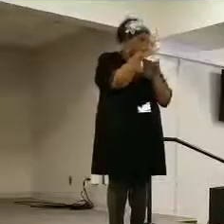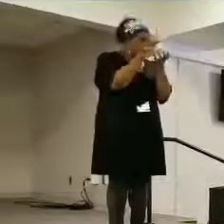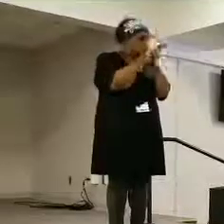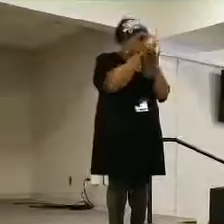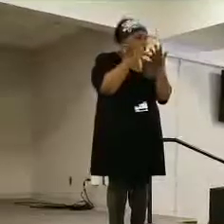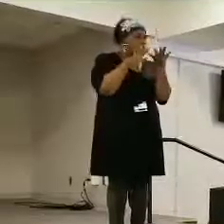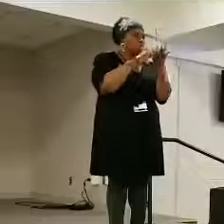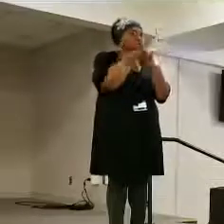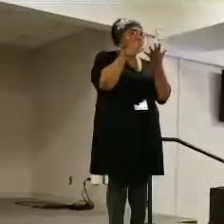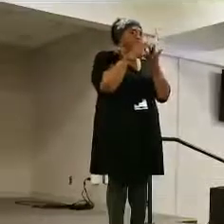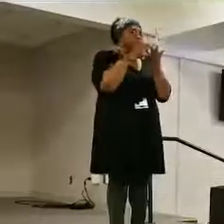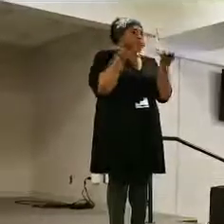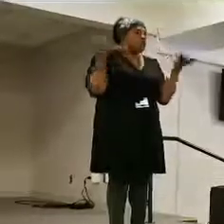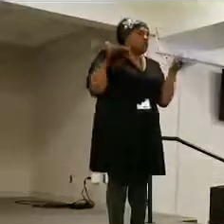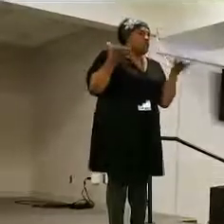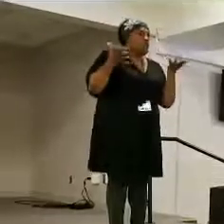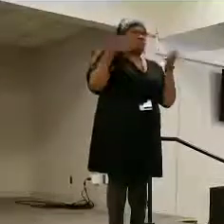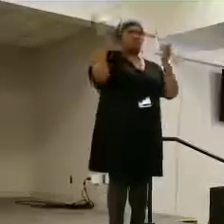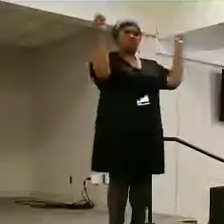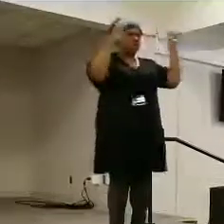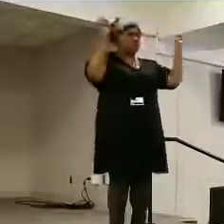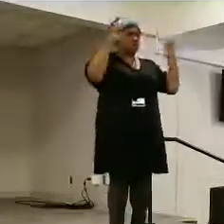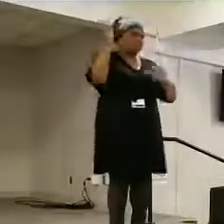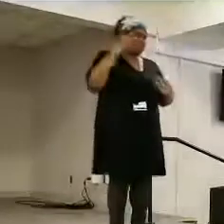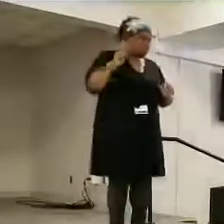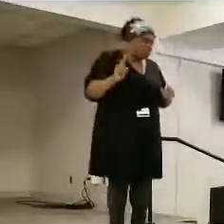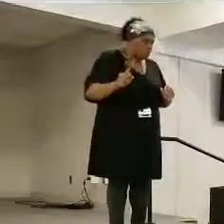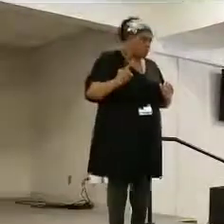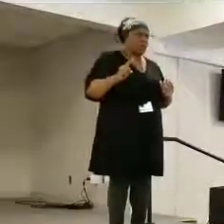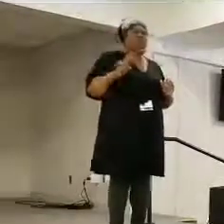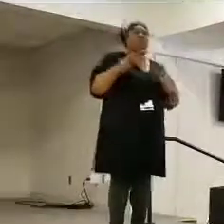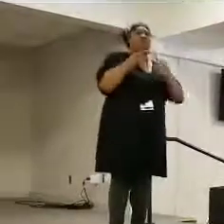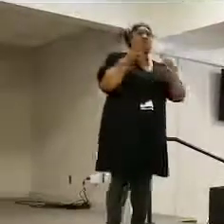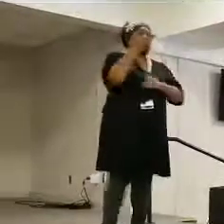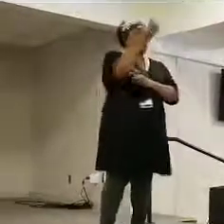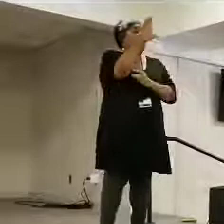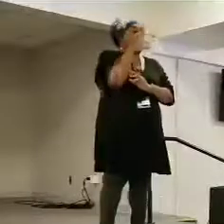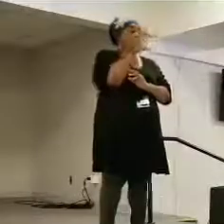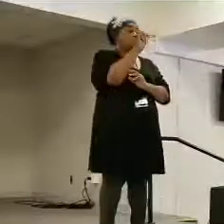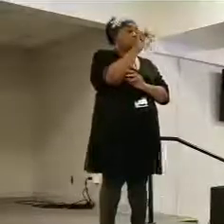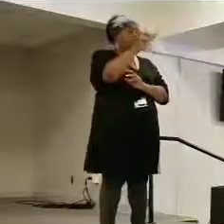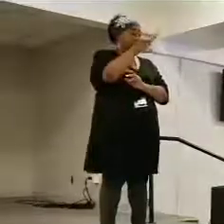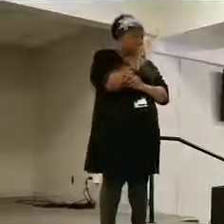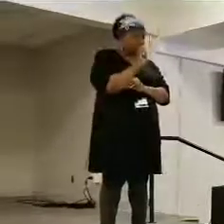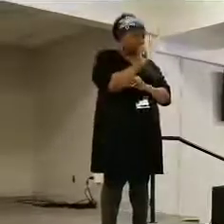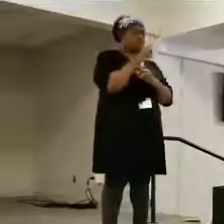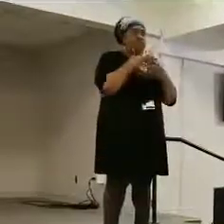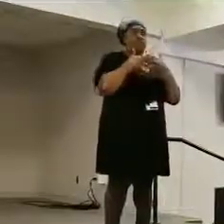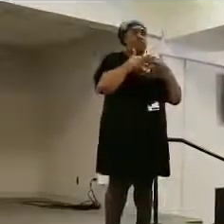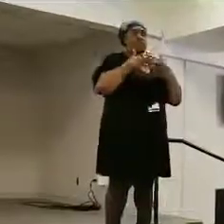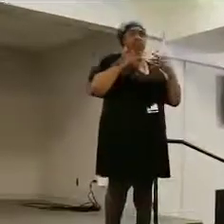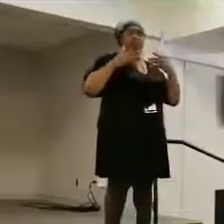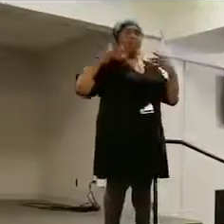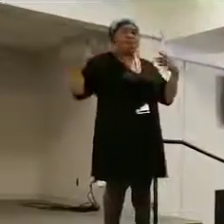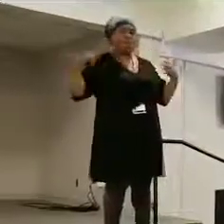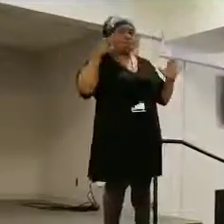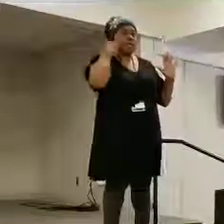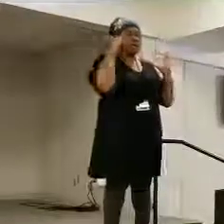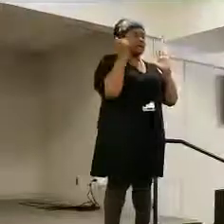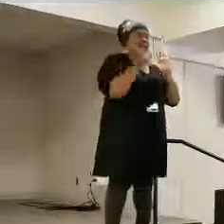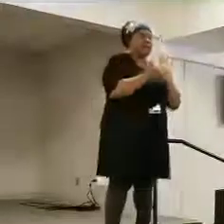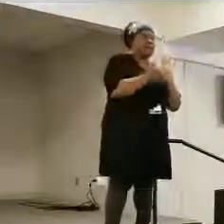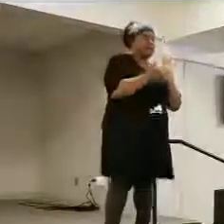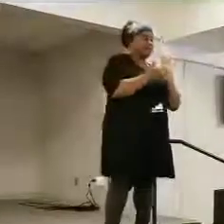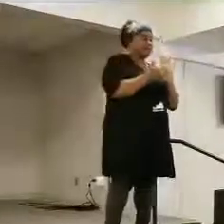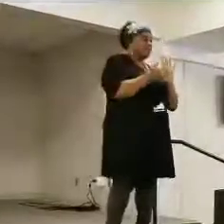is characterized by an area of thunderstorms that extends for at least 100 miles and has an identity for 24